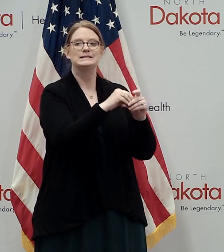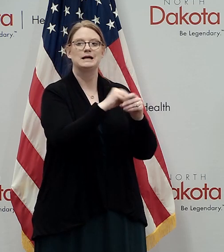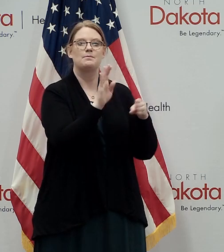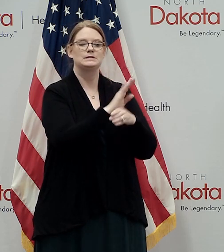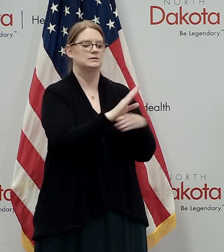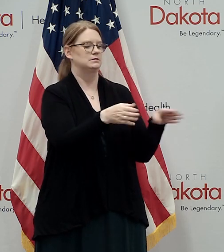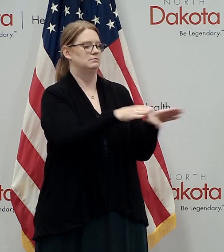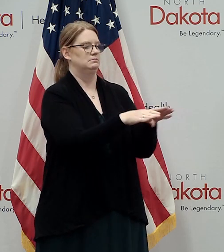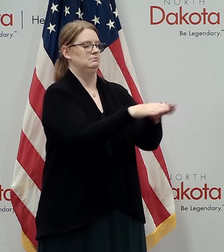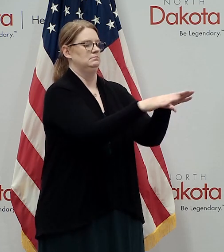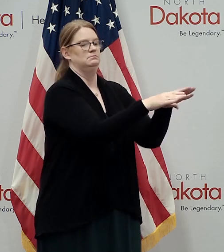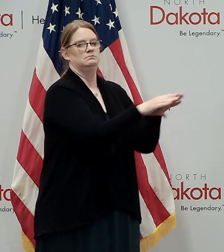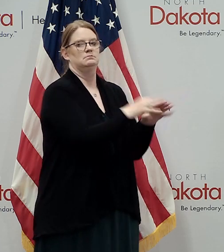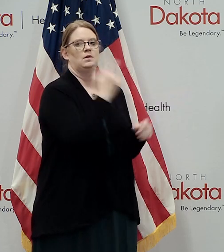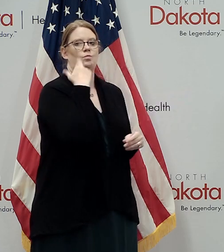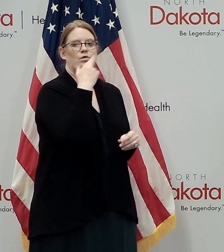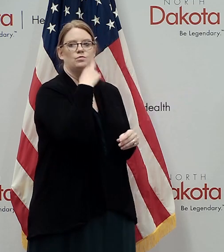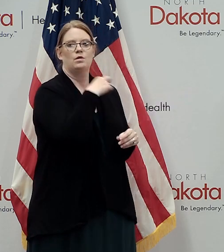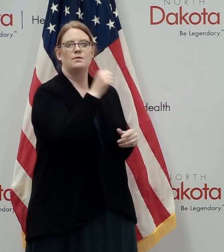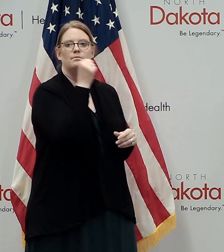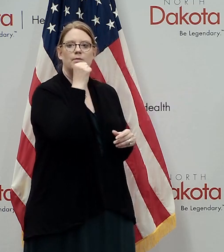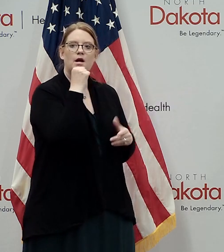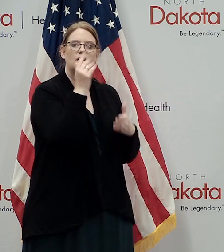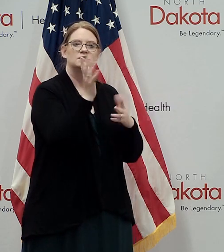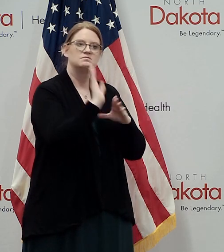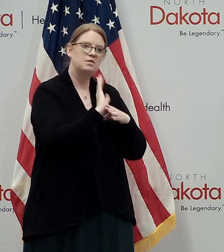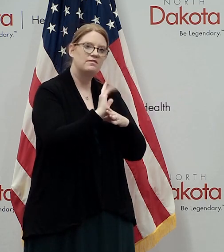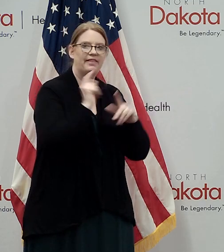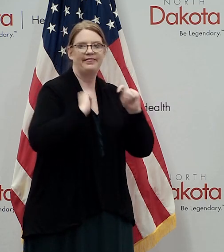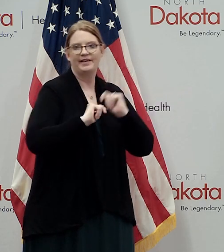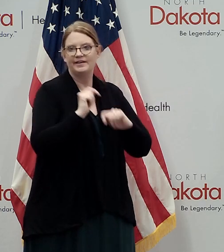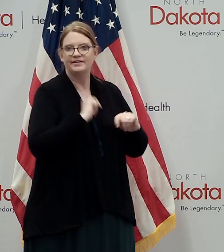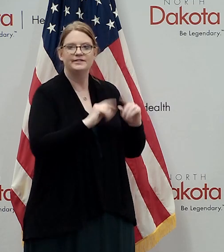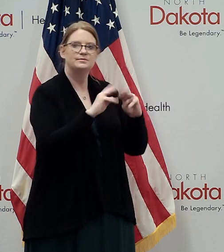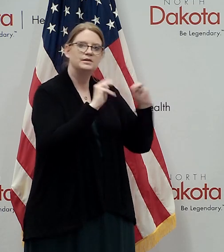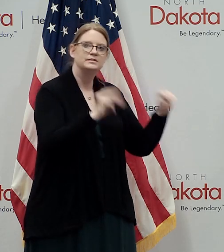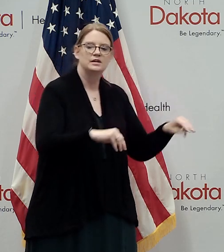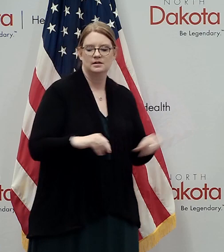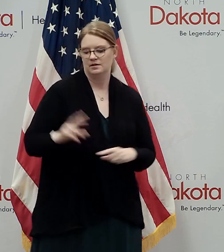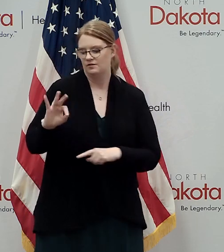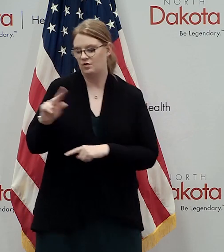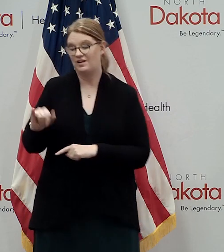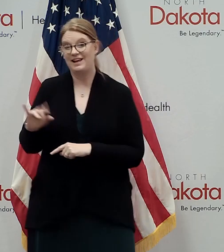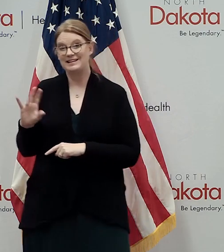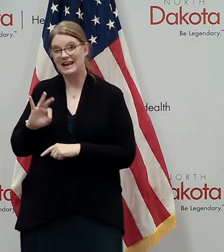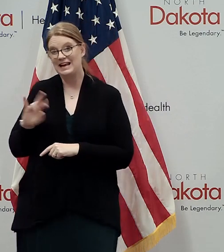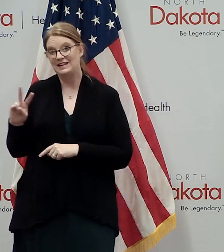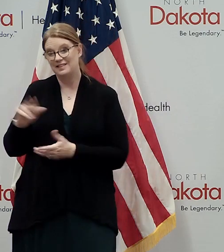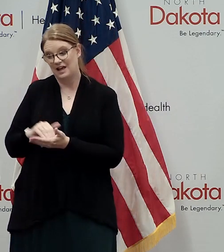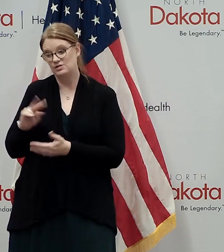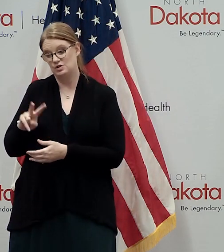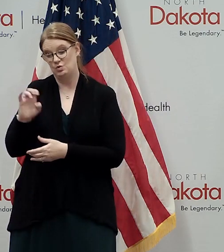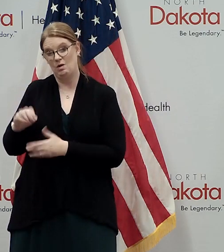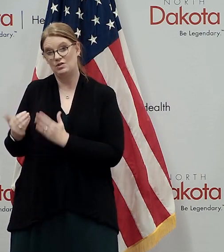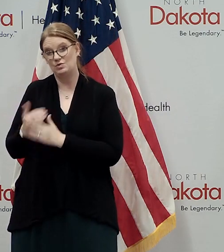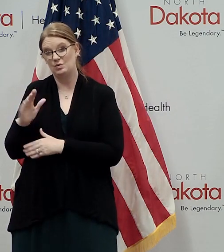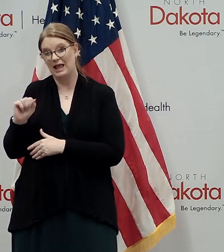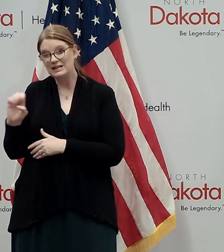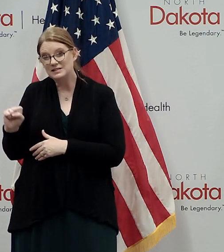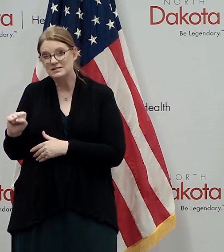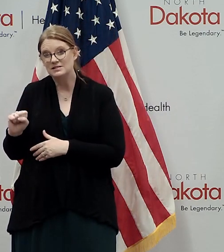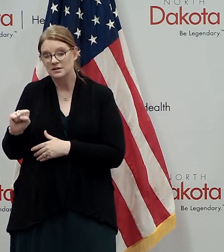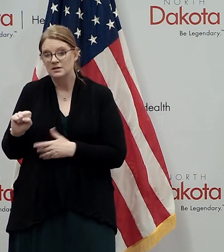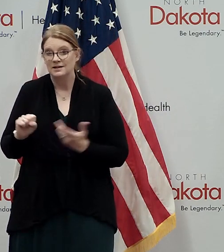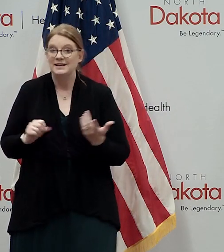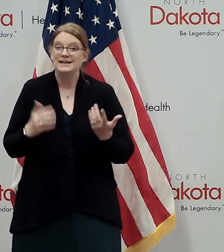businesses, restaurants, bars, wineries, movie theaters, zoos, museum. Florida had 9,200 new cases. Again, the appeal